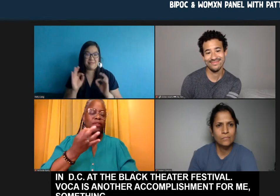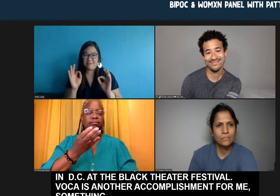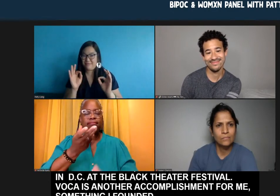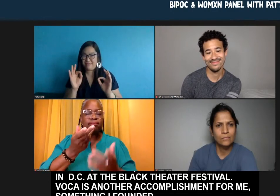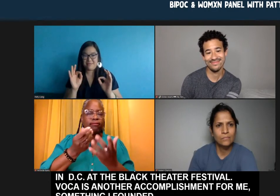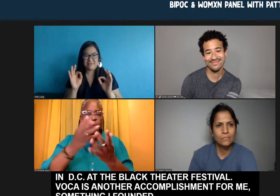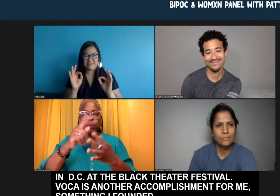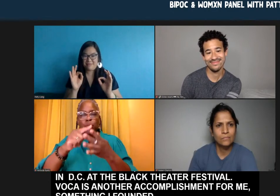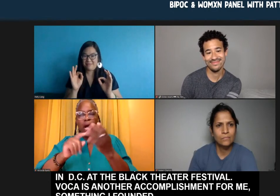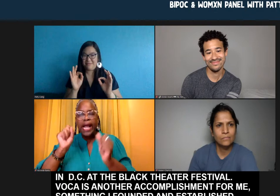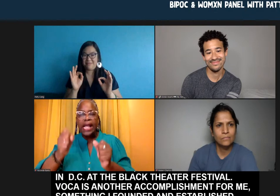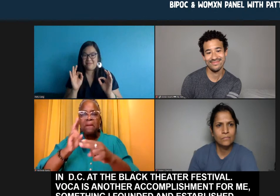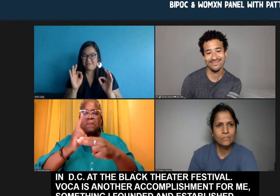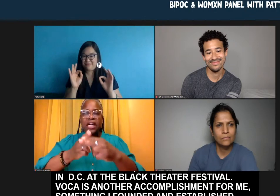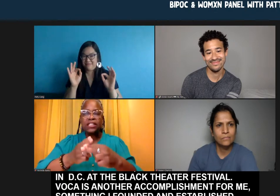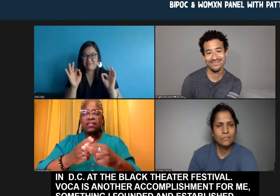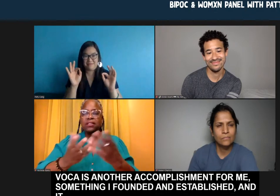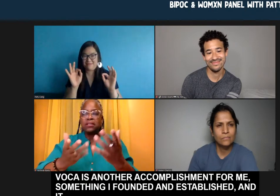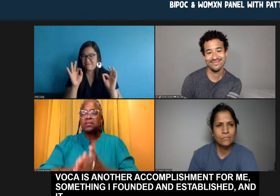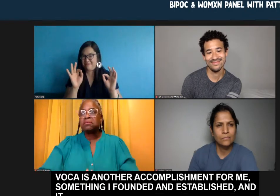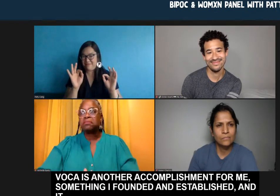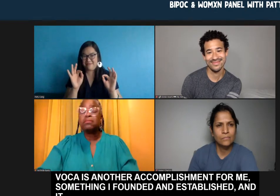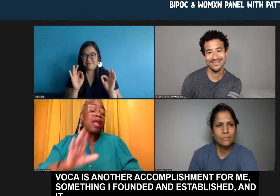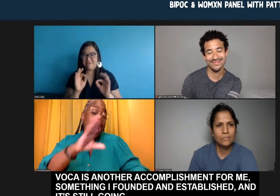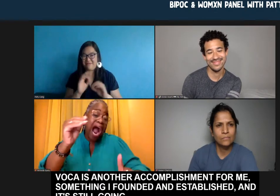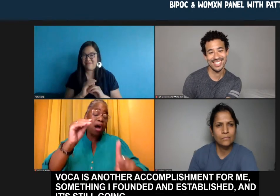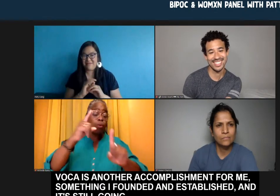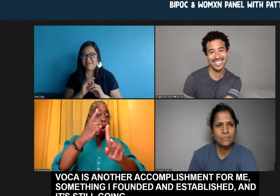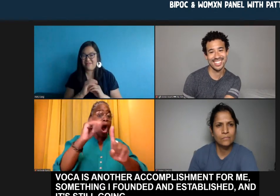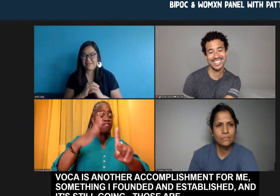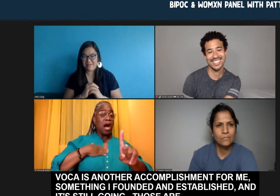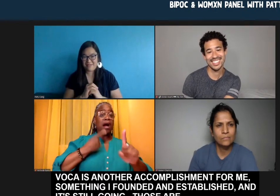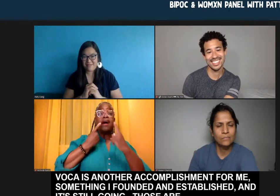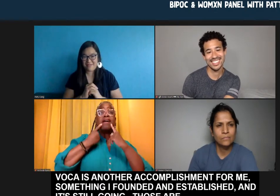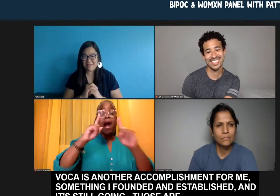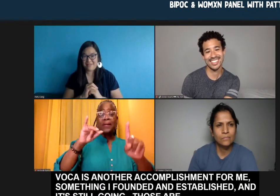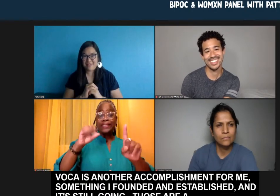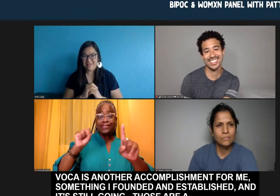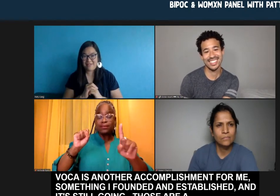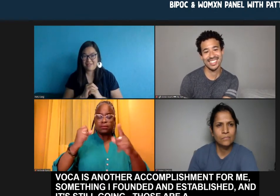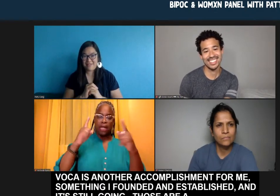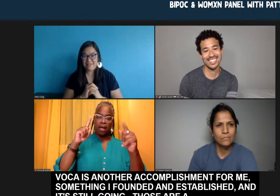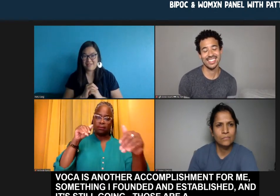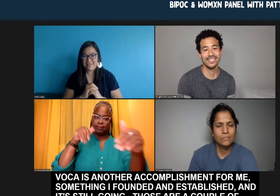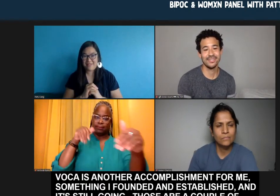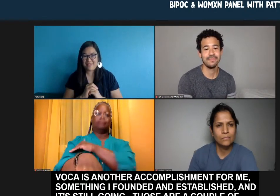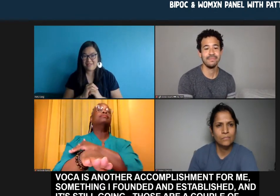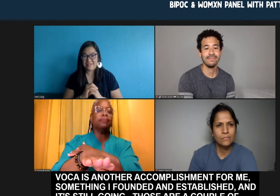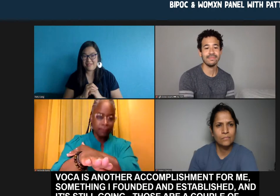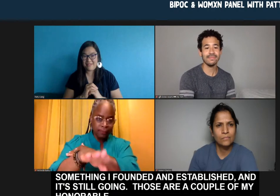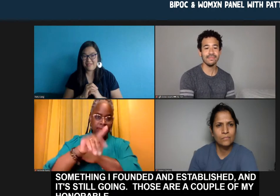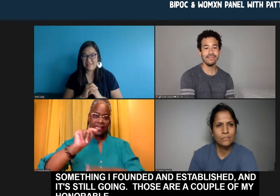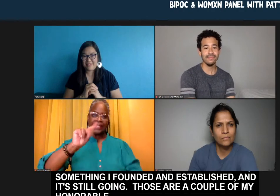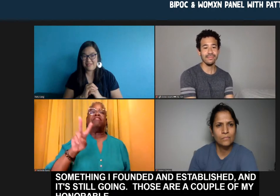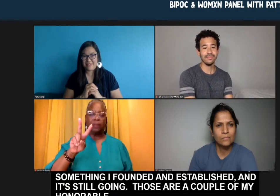So those are a couple of my honorable mentions. And then one of my other accomplishment